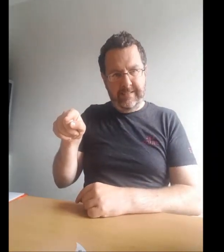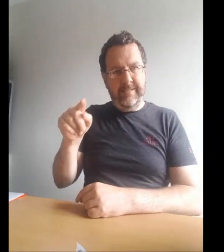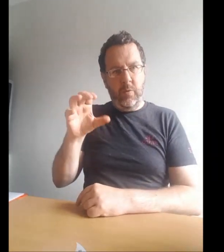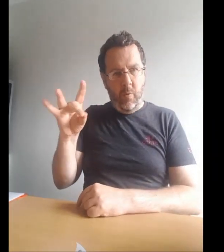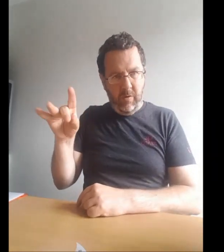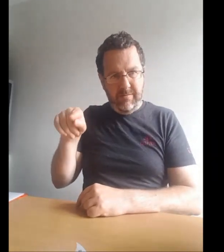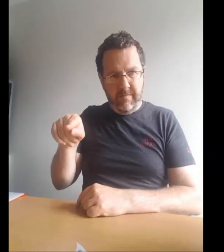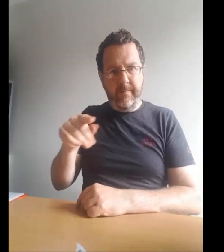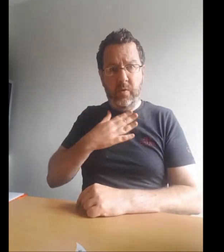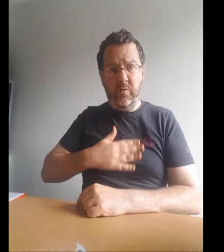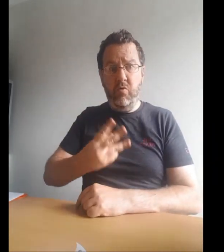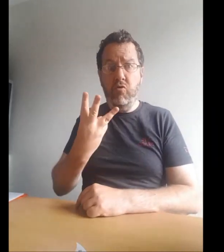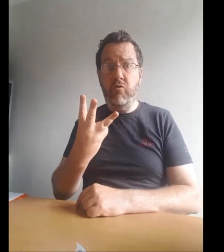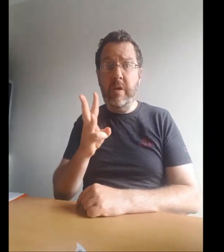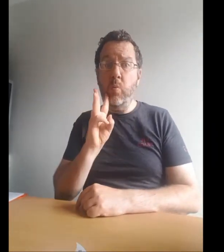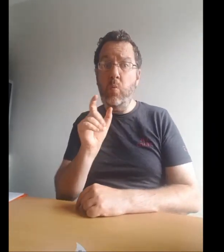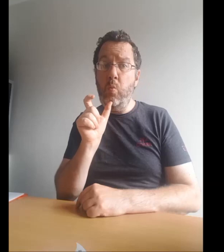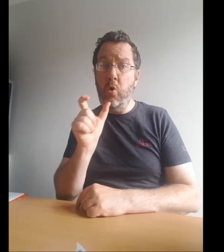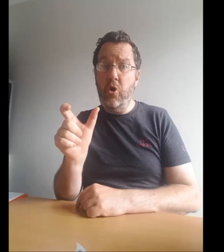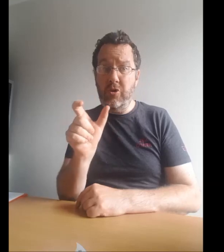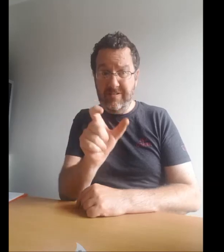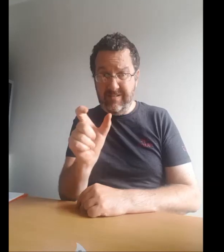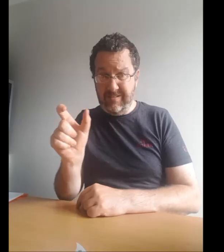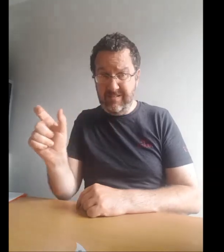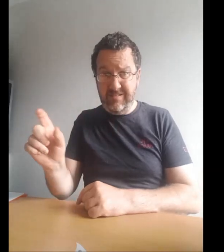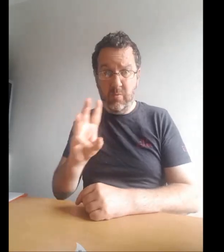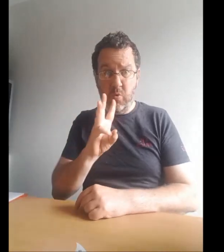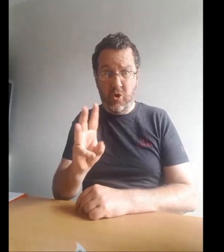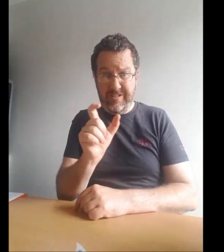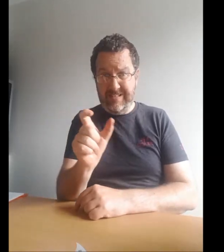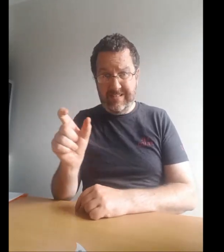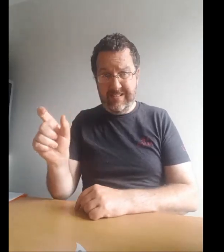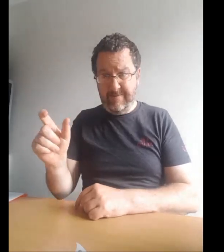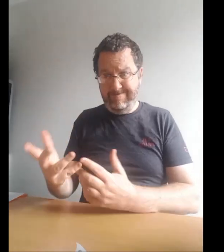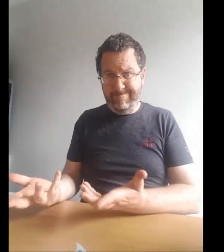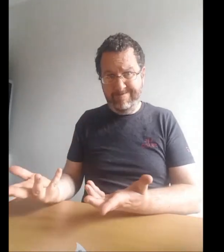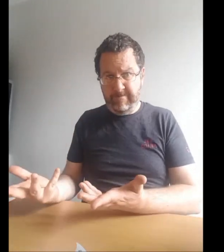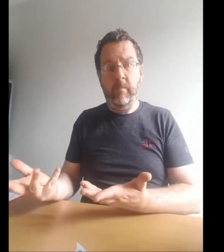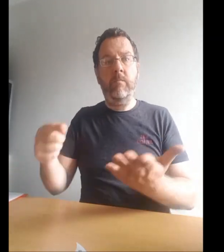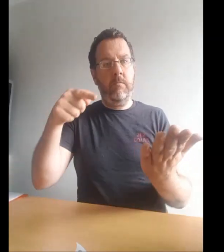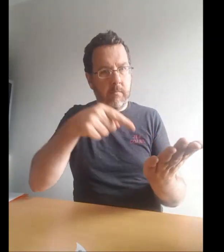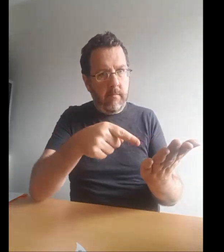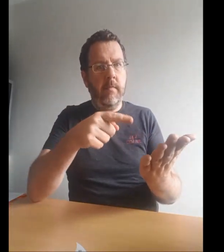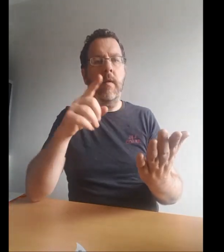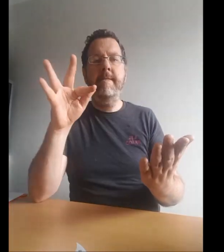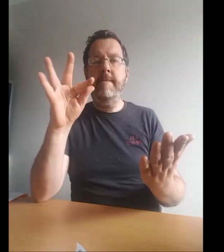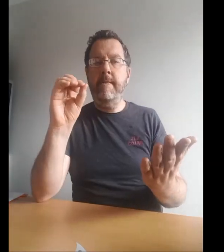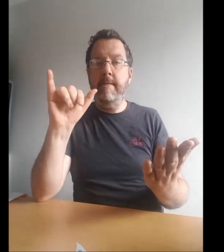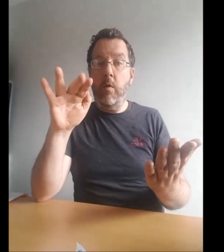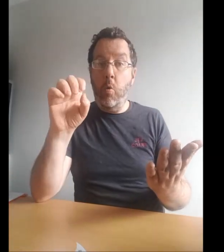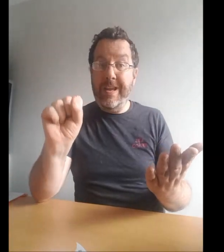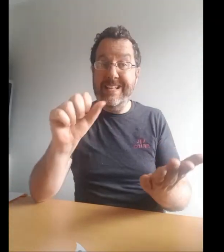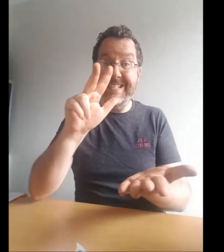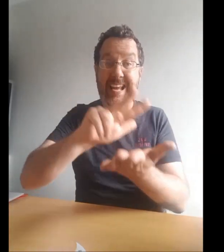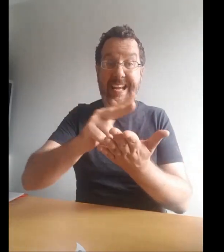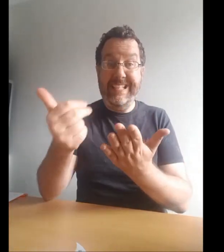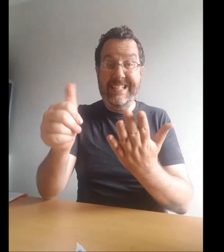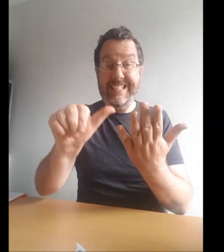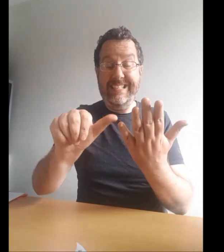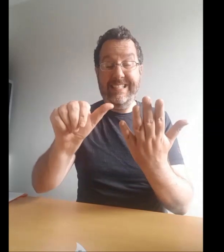Cork, which just had 3 words that we were depending on. Not very much. But here in this Foynes 1867